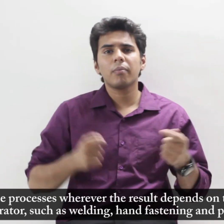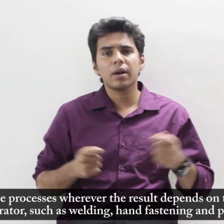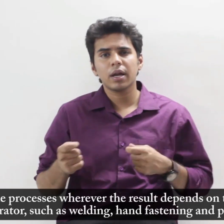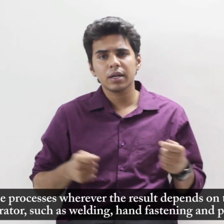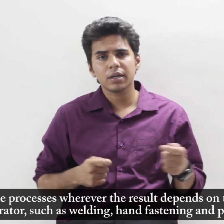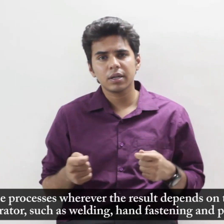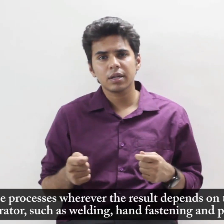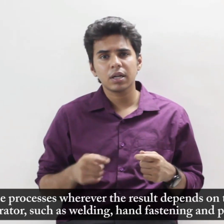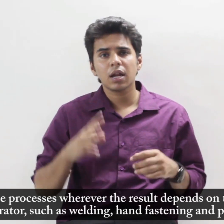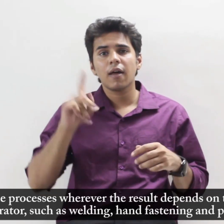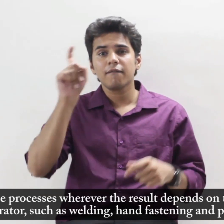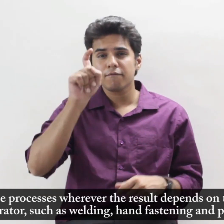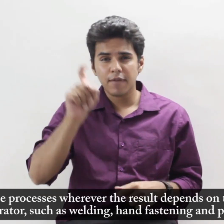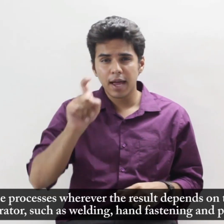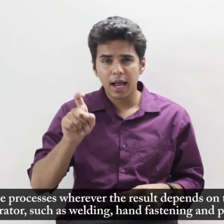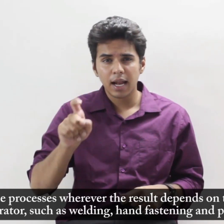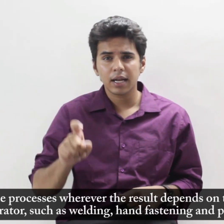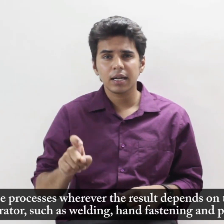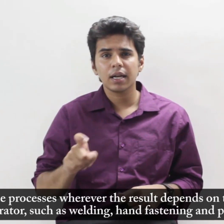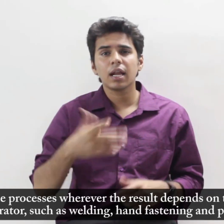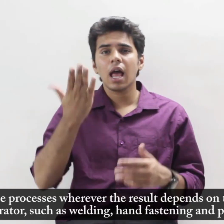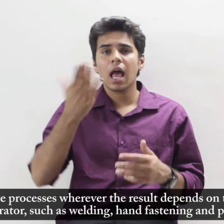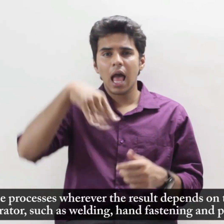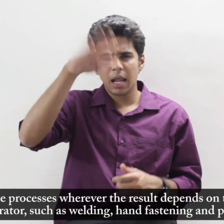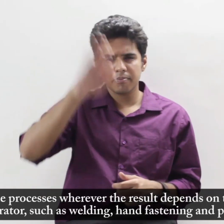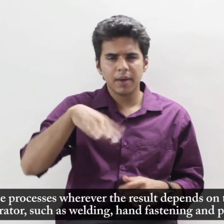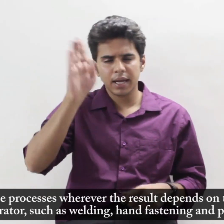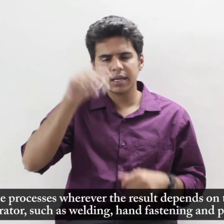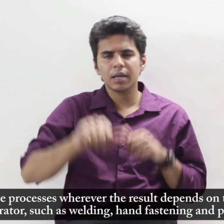hand fastening, and painting processes.